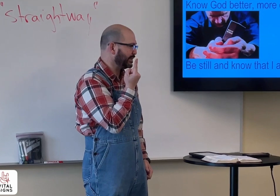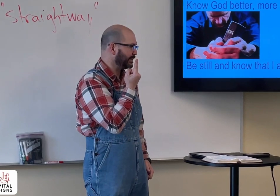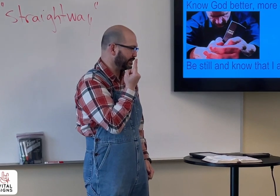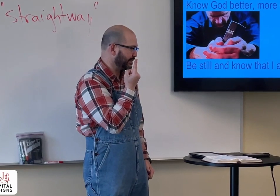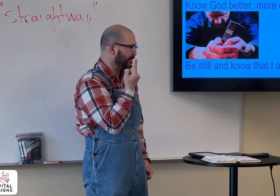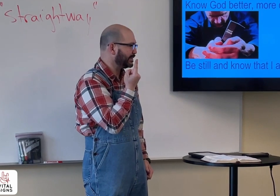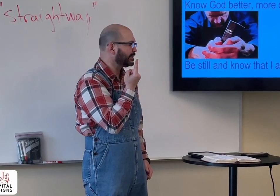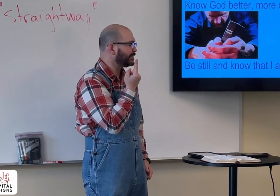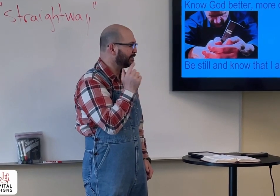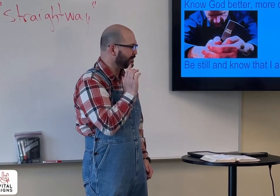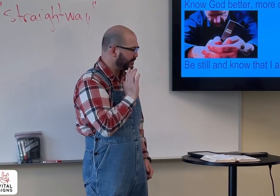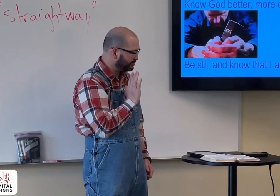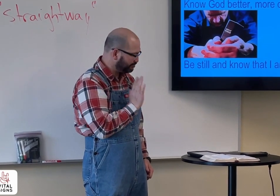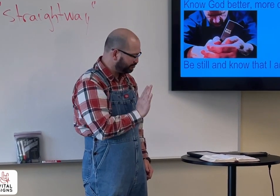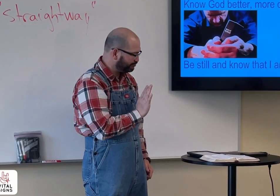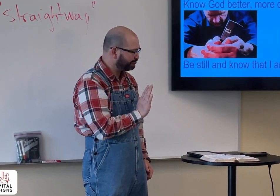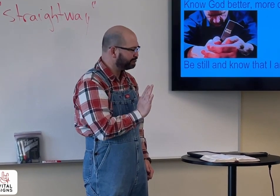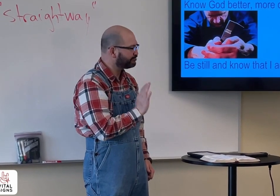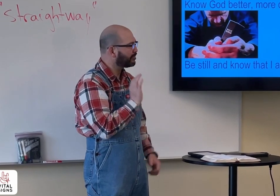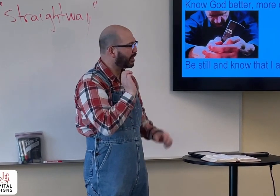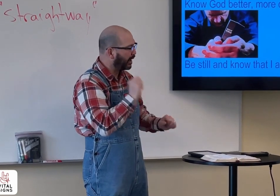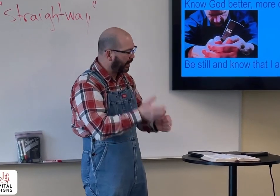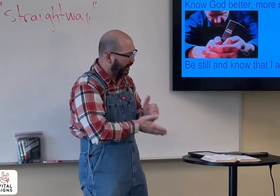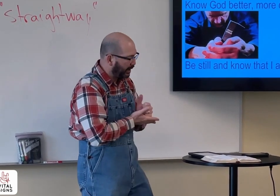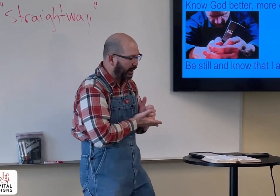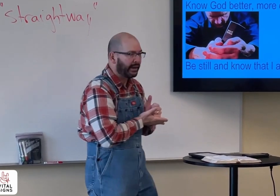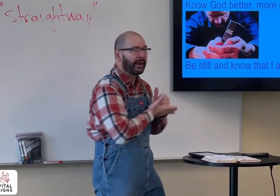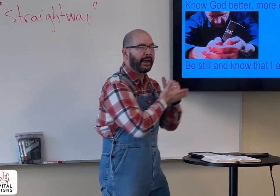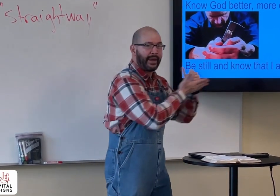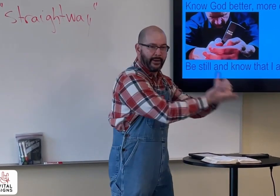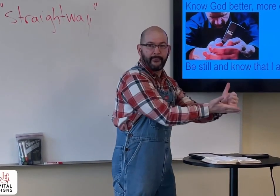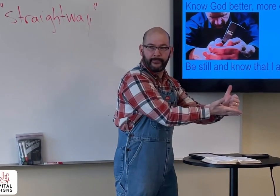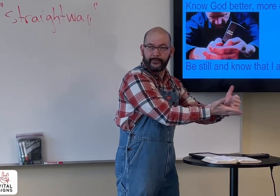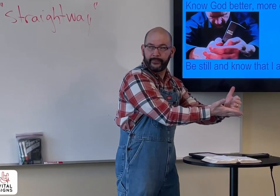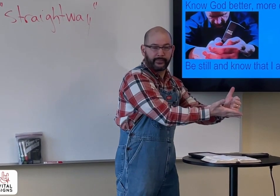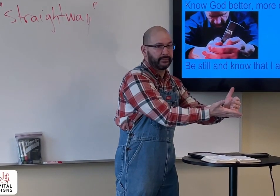I understand how this person feels, and I want to help them.